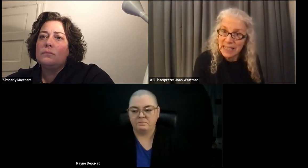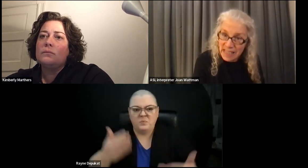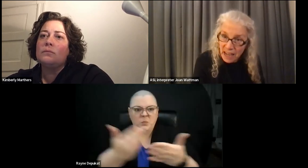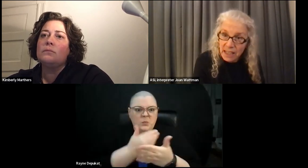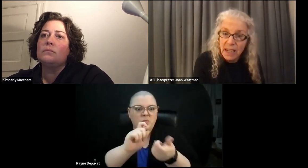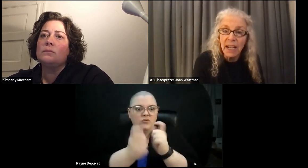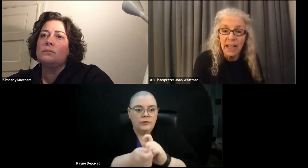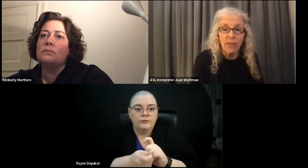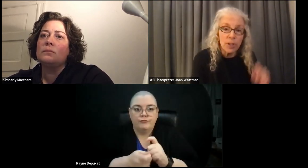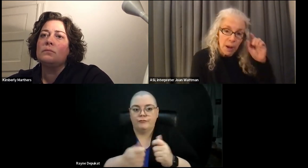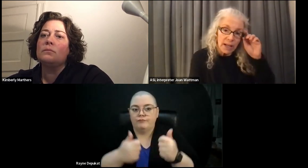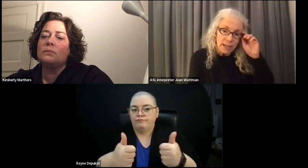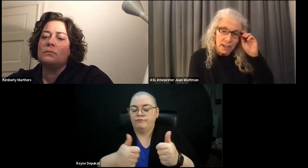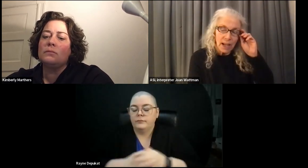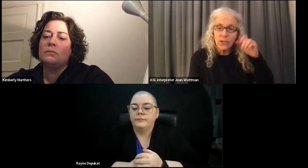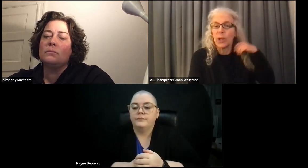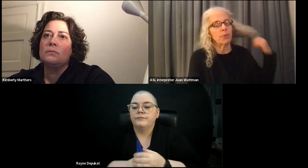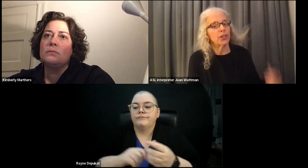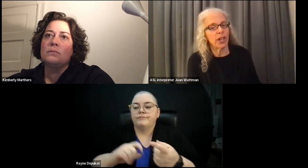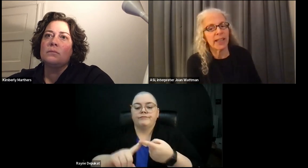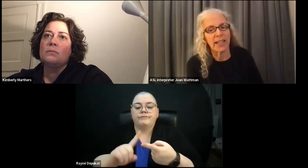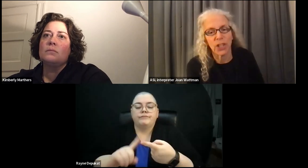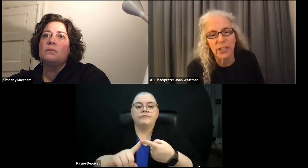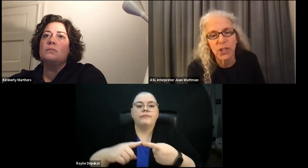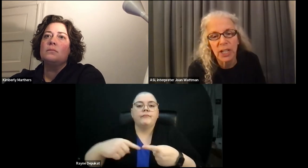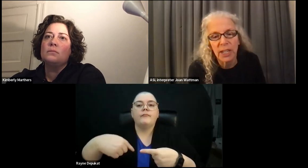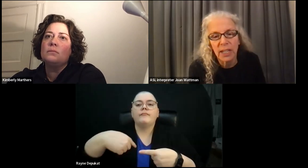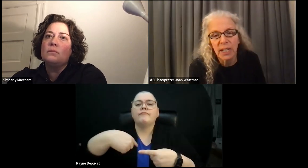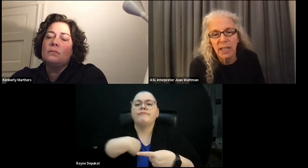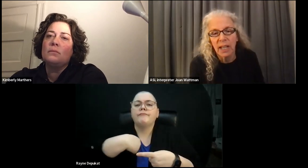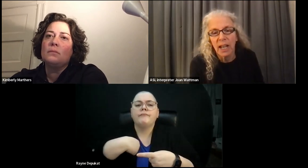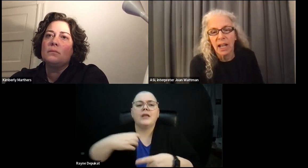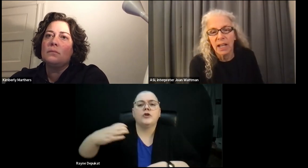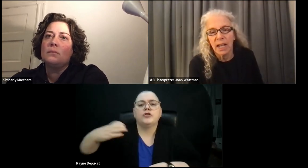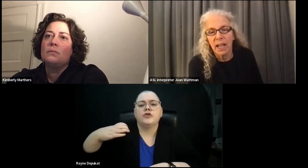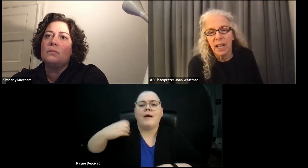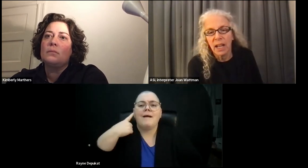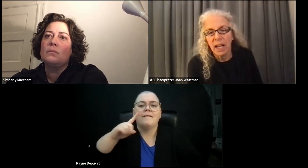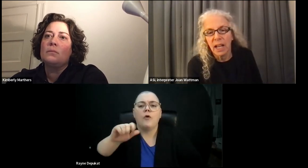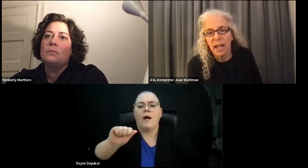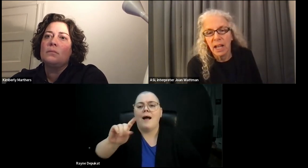that are being discussed and then respond. So I appreciate that change.